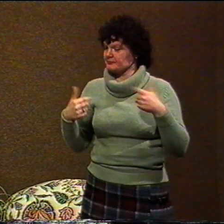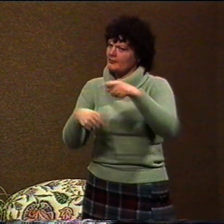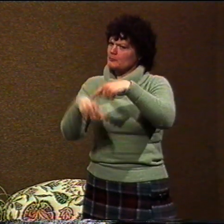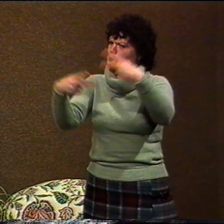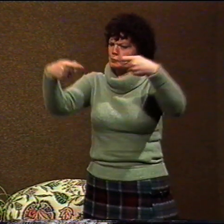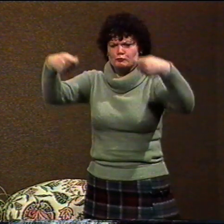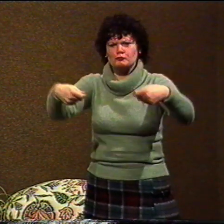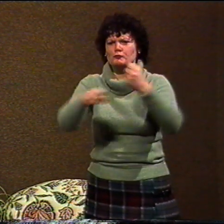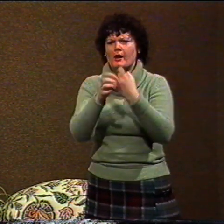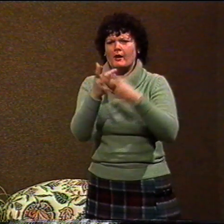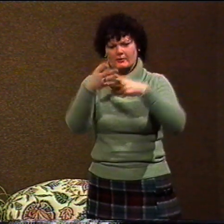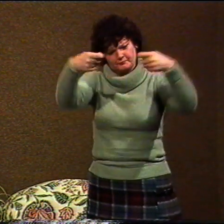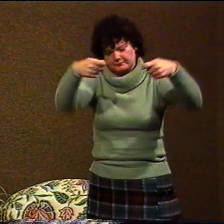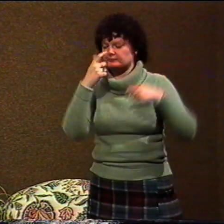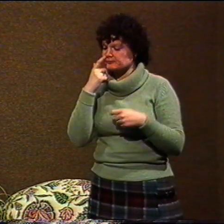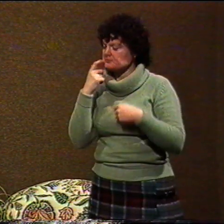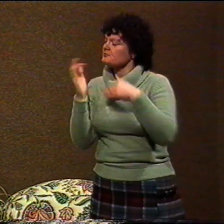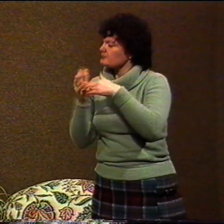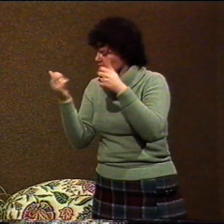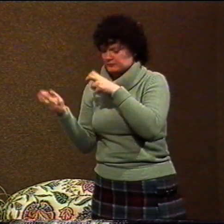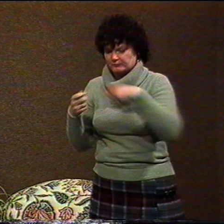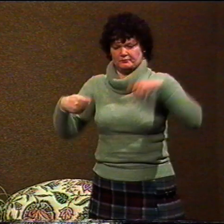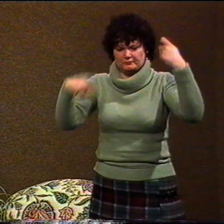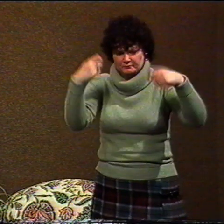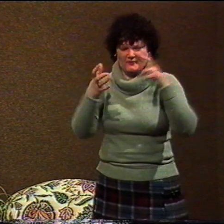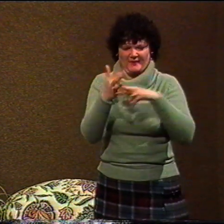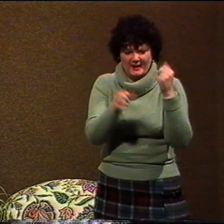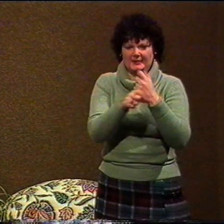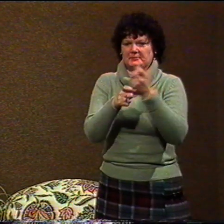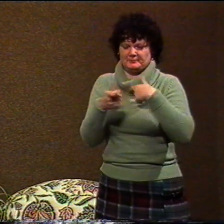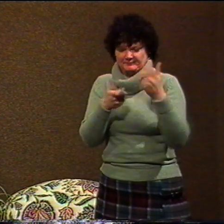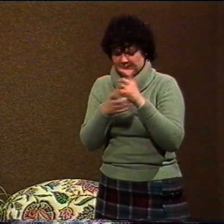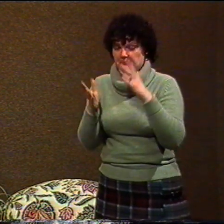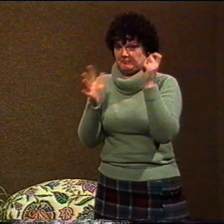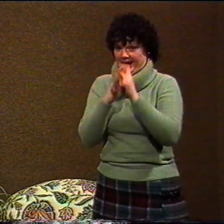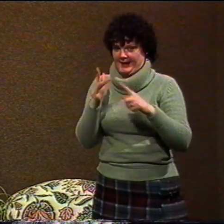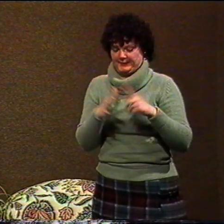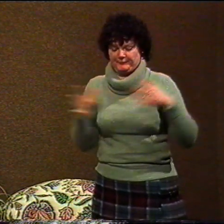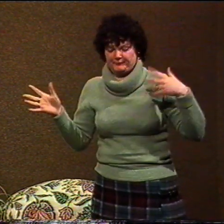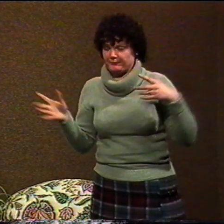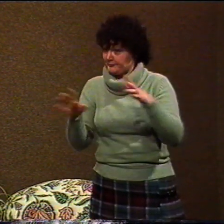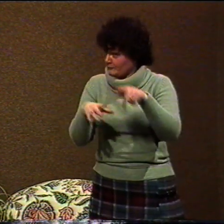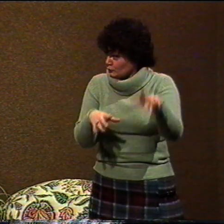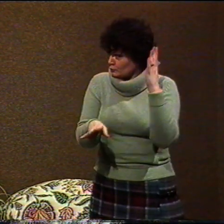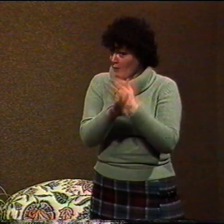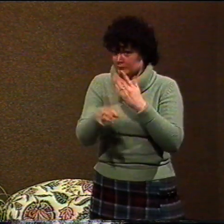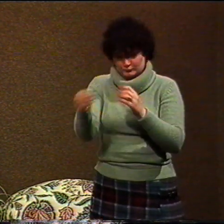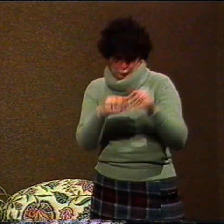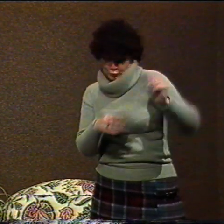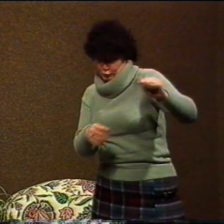rings, and two grills. Now, I made the vegetables, prepared the potatoes, and I went for the pie. I said,